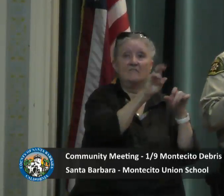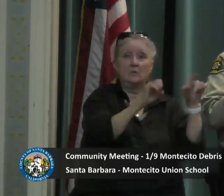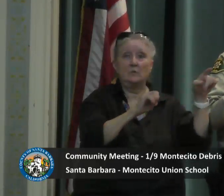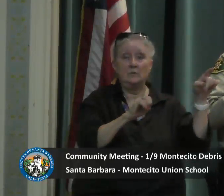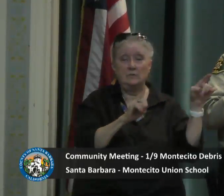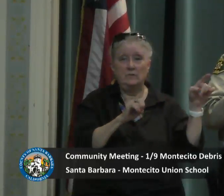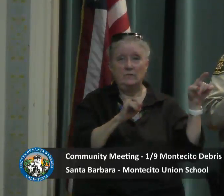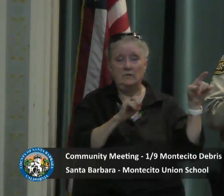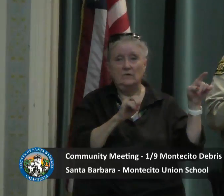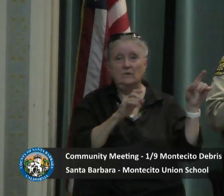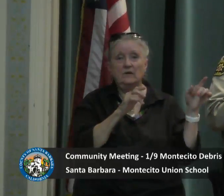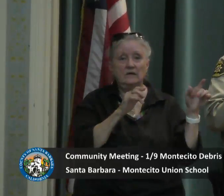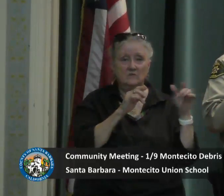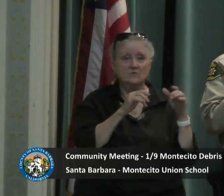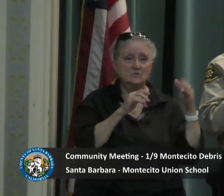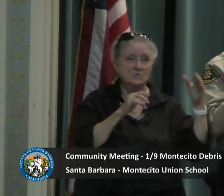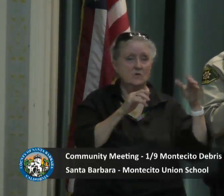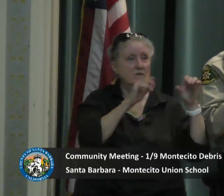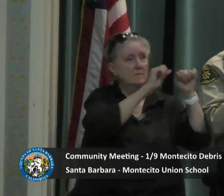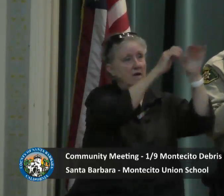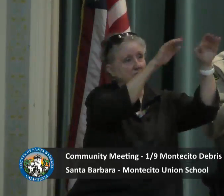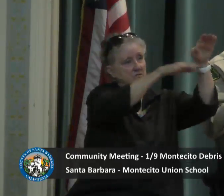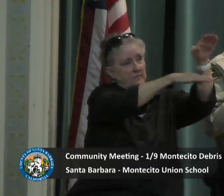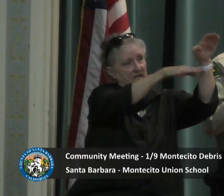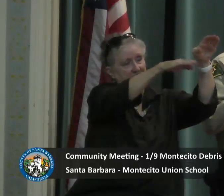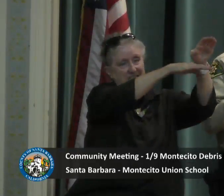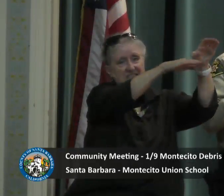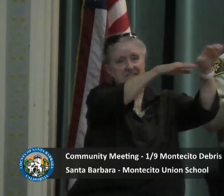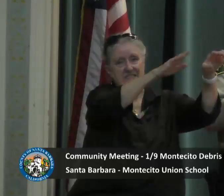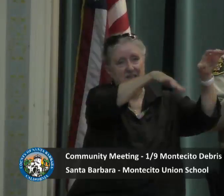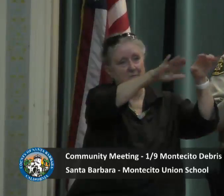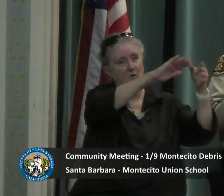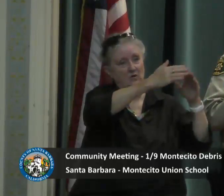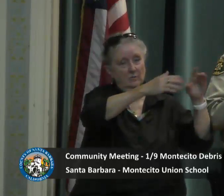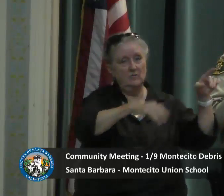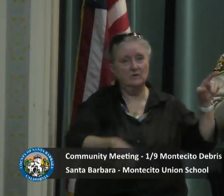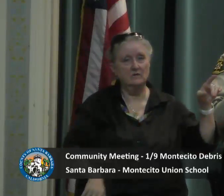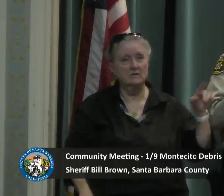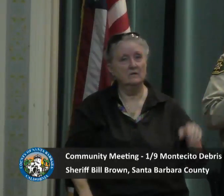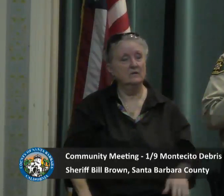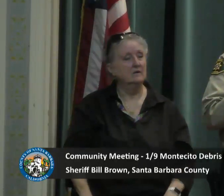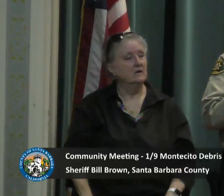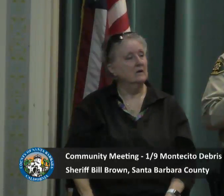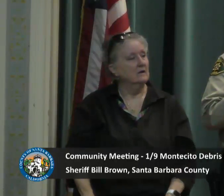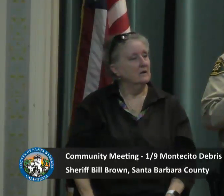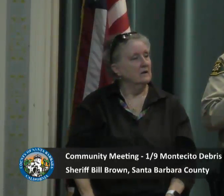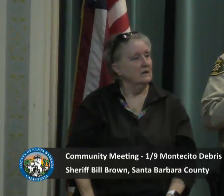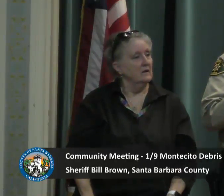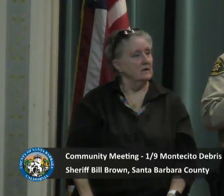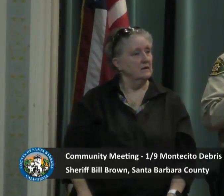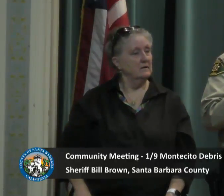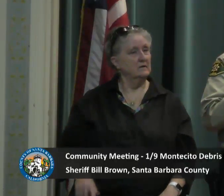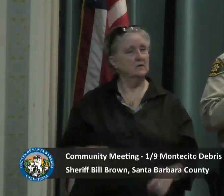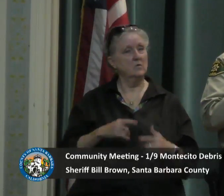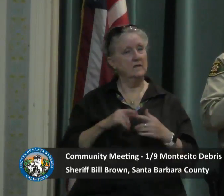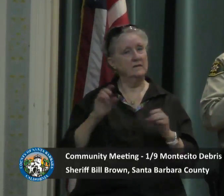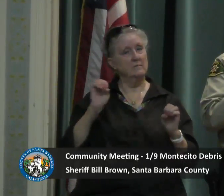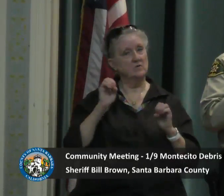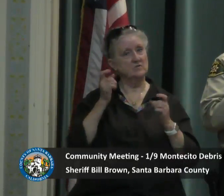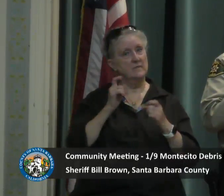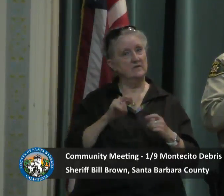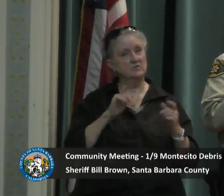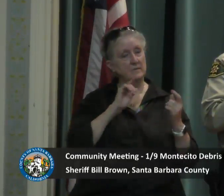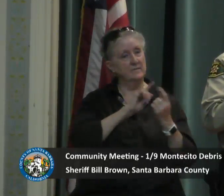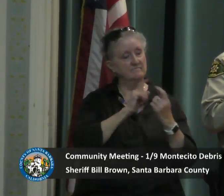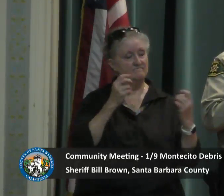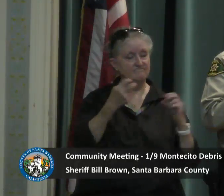the base of the mountains and in the community, the part of the community that's just in that area. And when the emergency managers met and